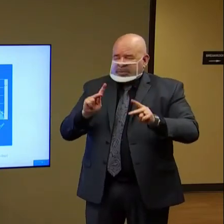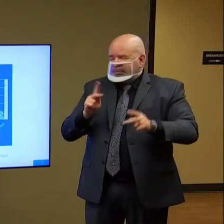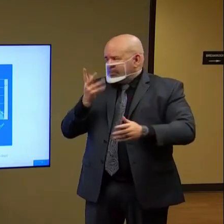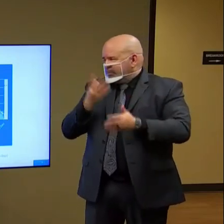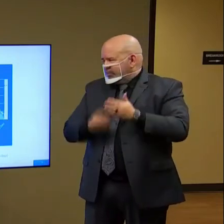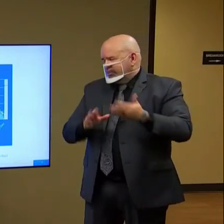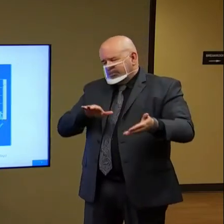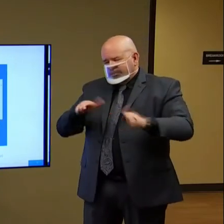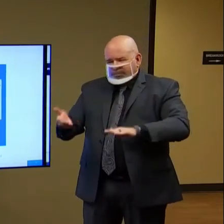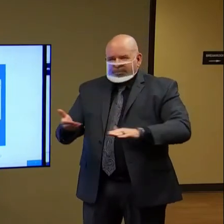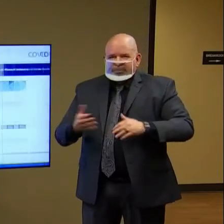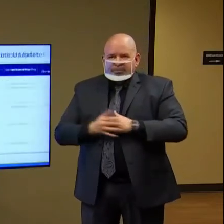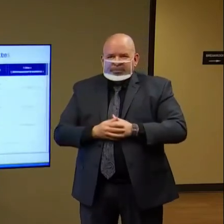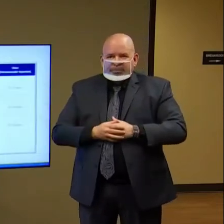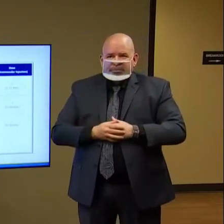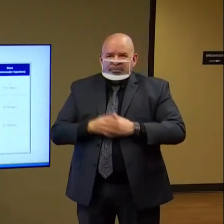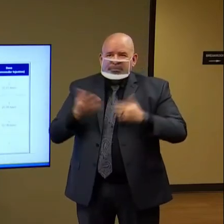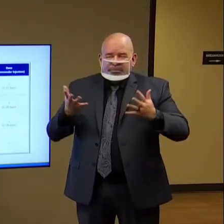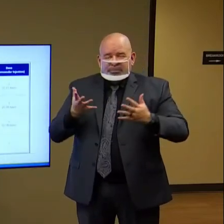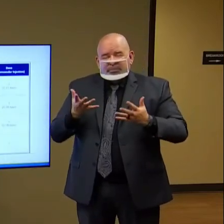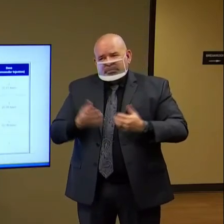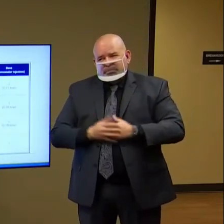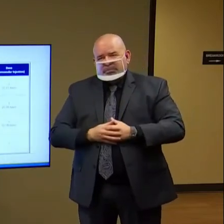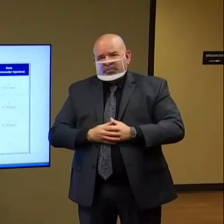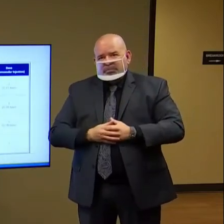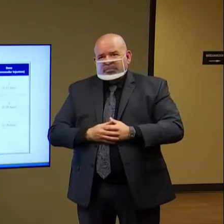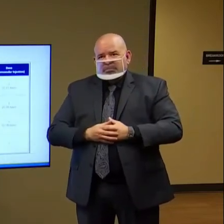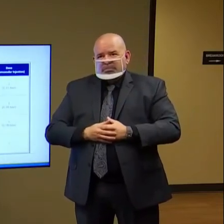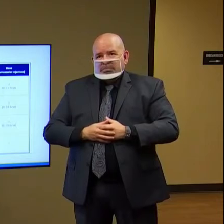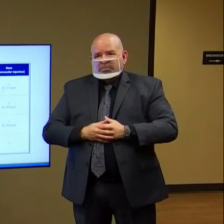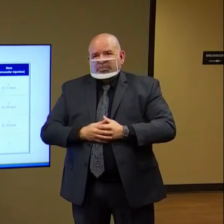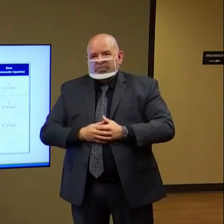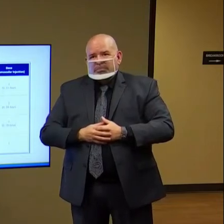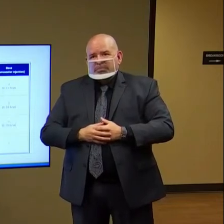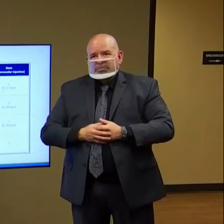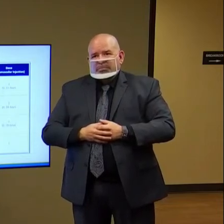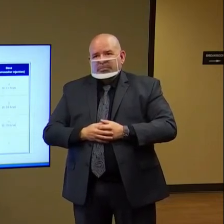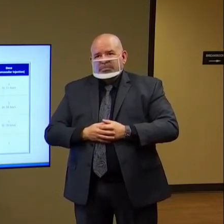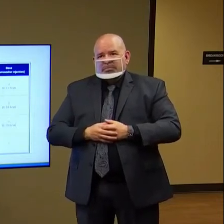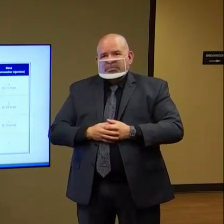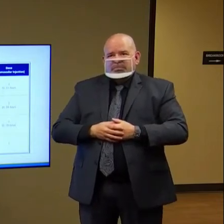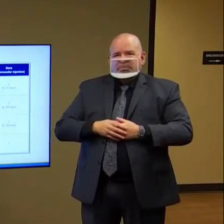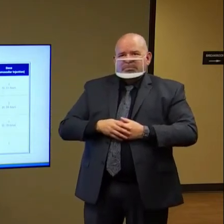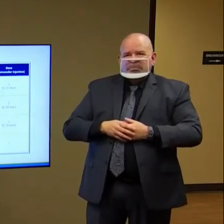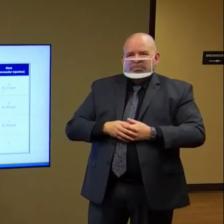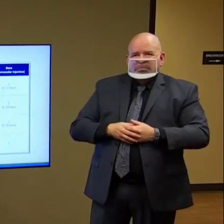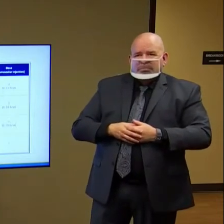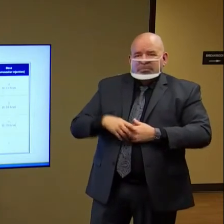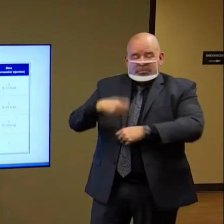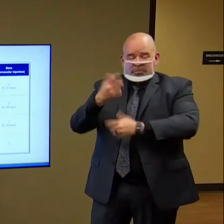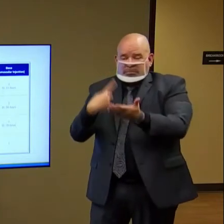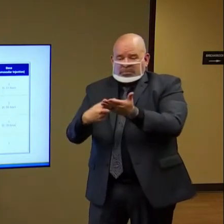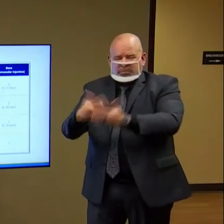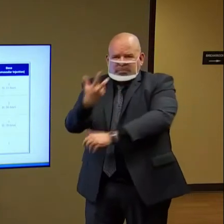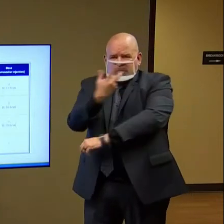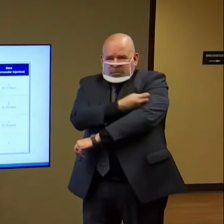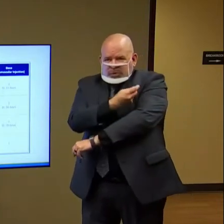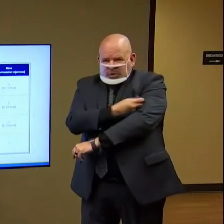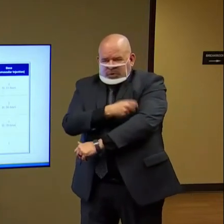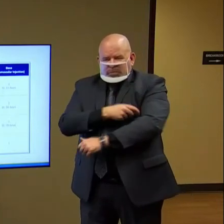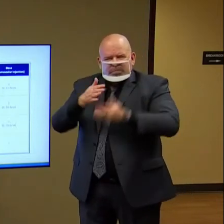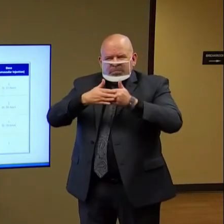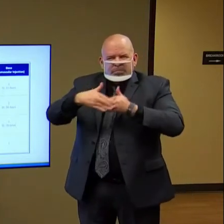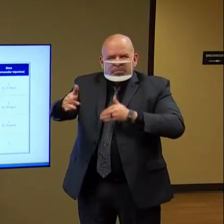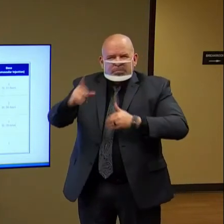just tragic. Next slide. Want to talk about the vaccine and where we are. This is